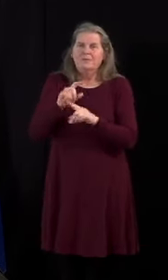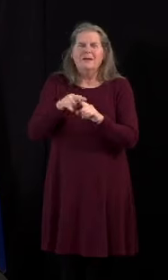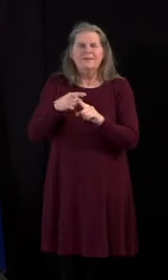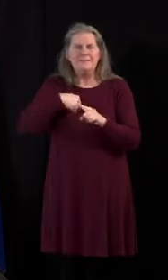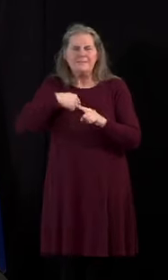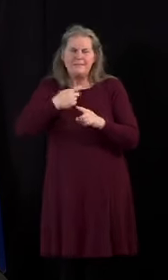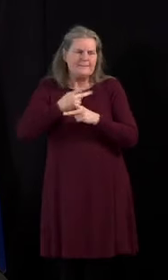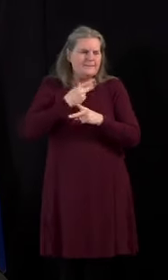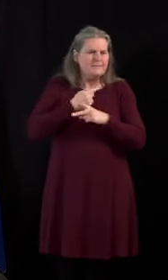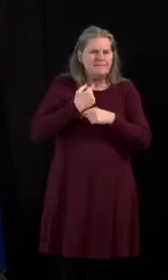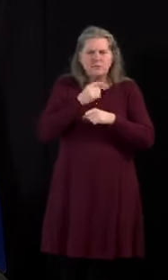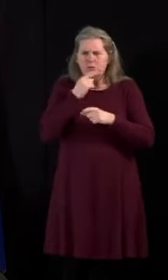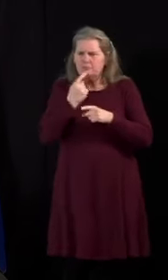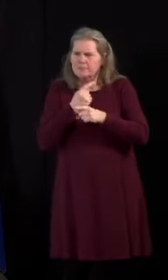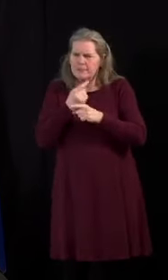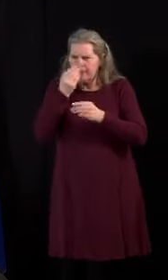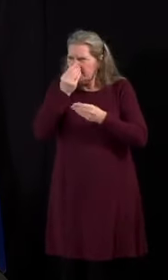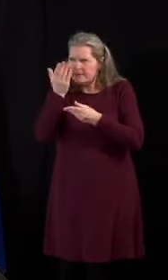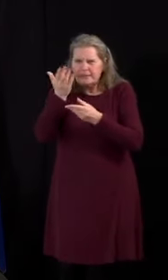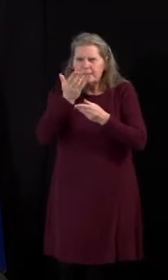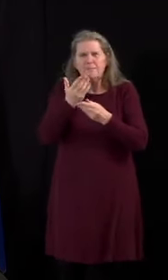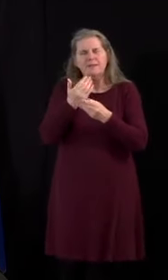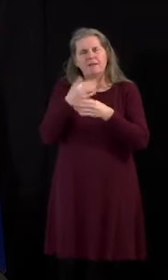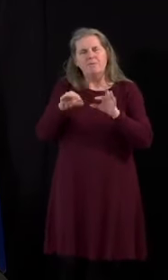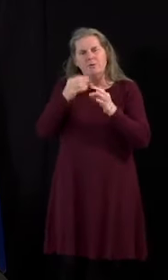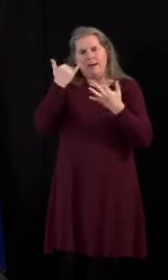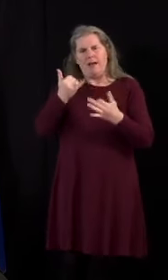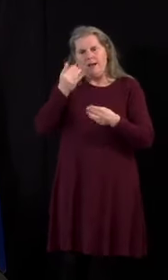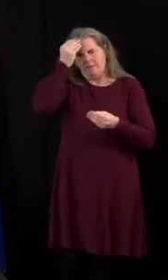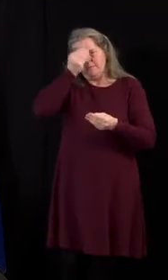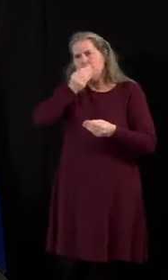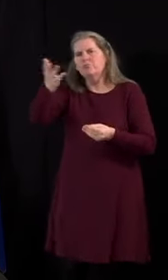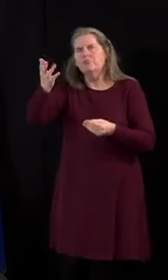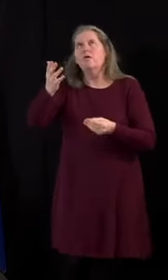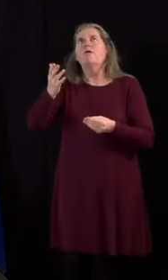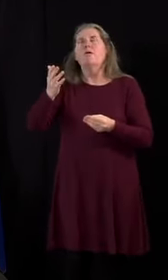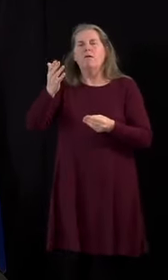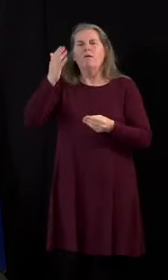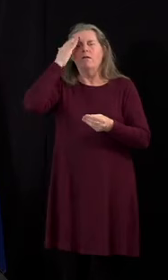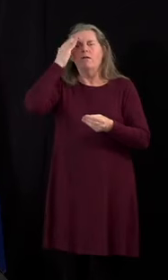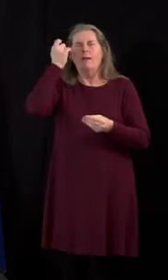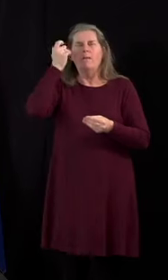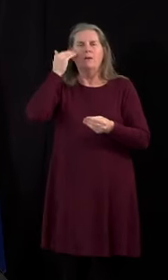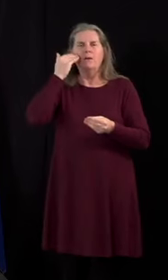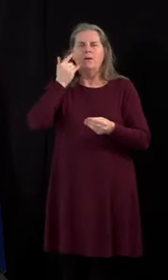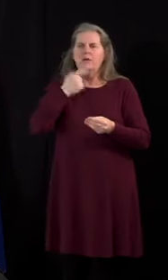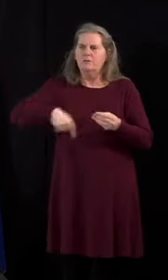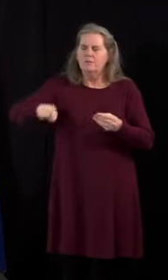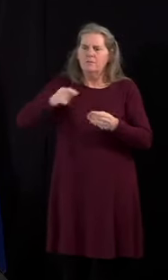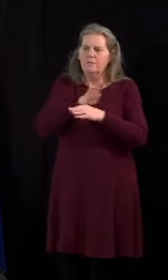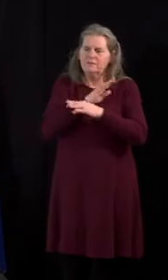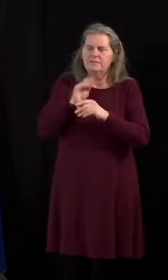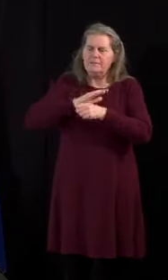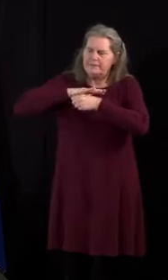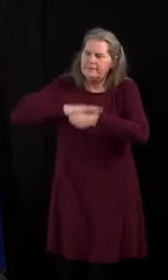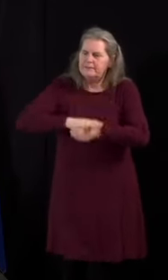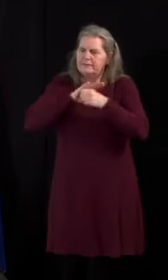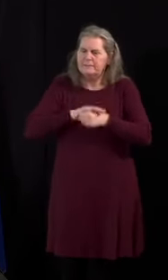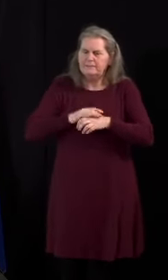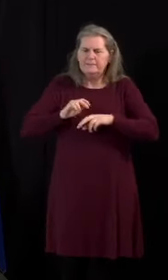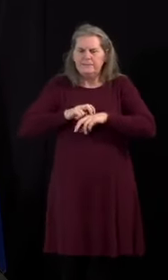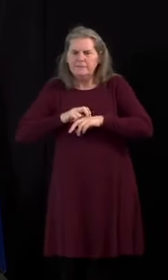sure we got the information out. Really understanding that business people are under a tremendous amount of stress,